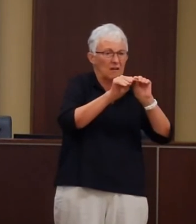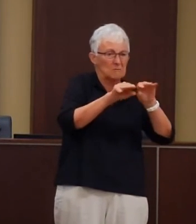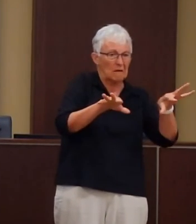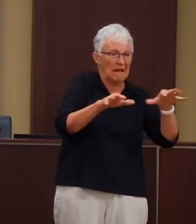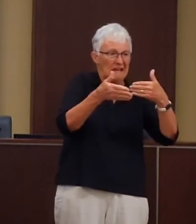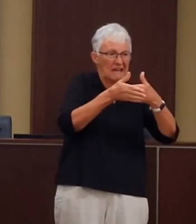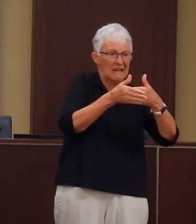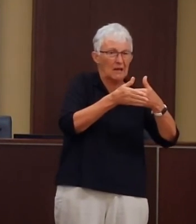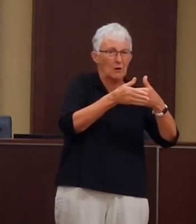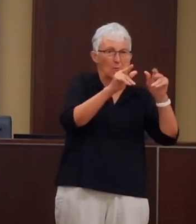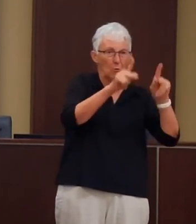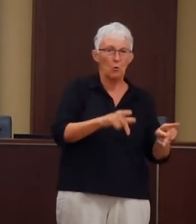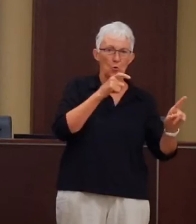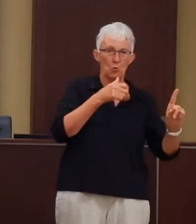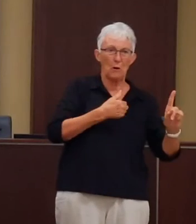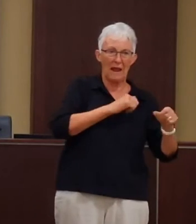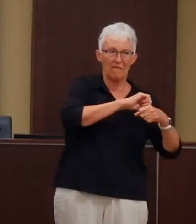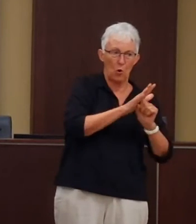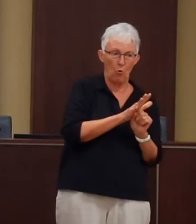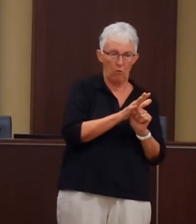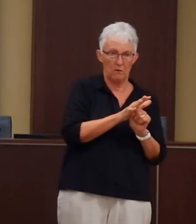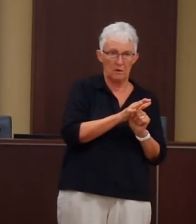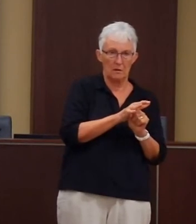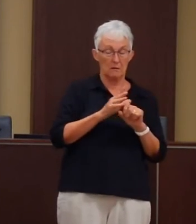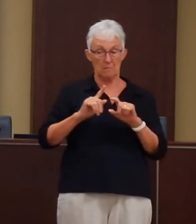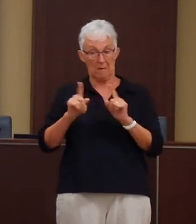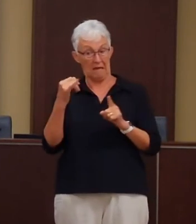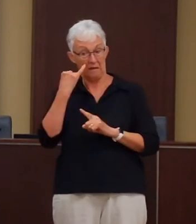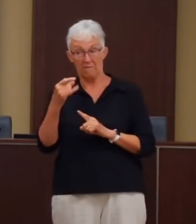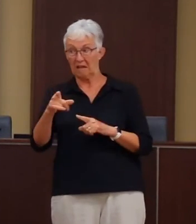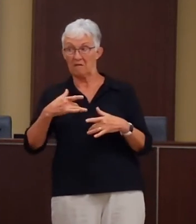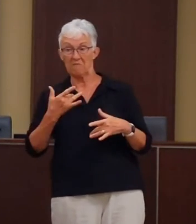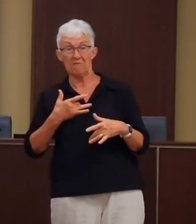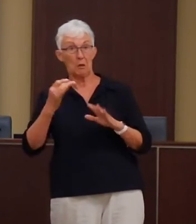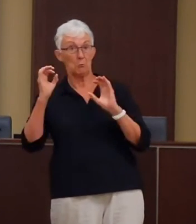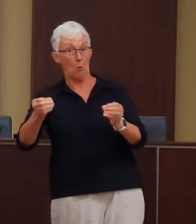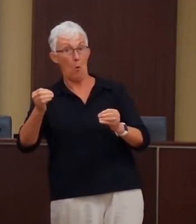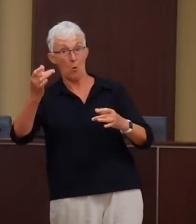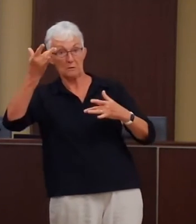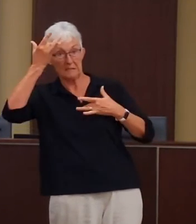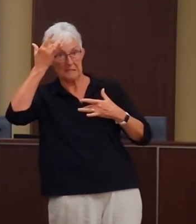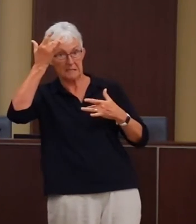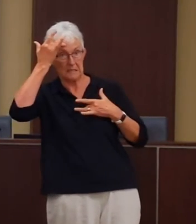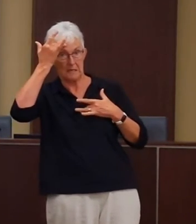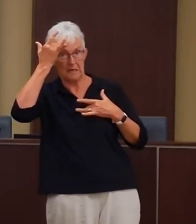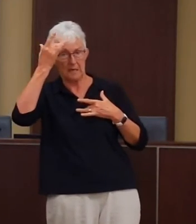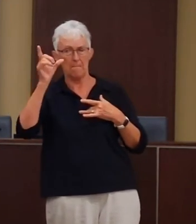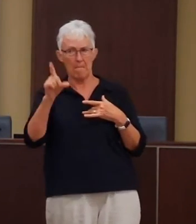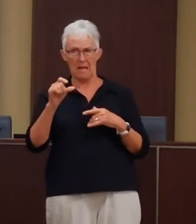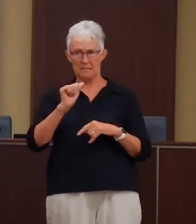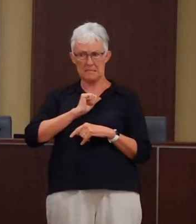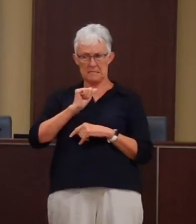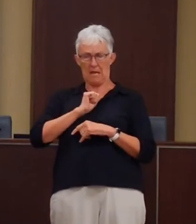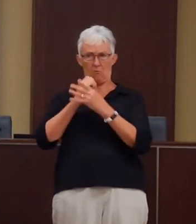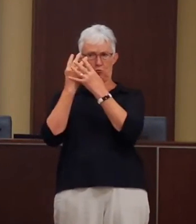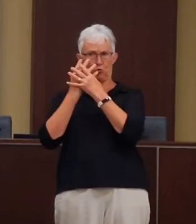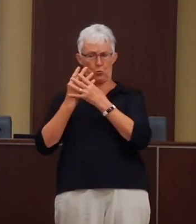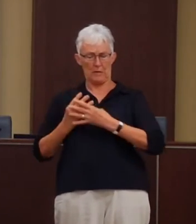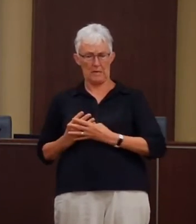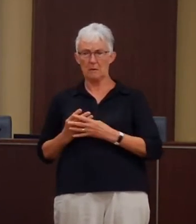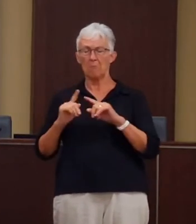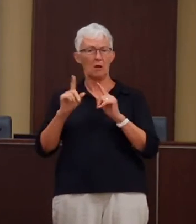without symptoms need to self-monitor for symptoms, but no longer need to quarantine or miss school as long